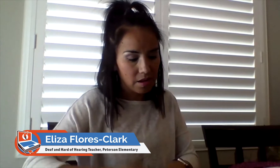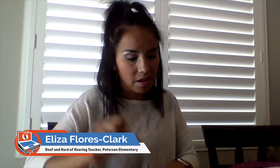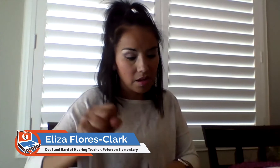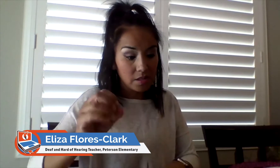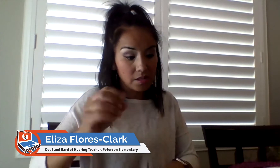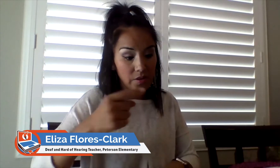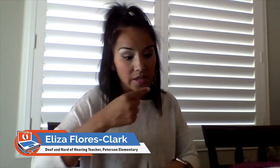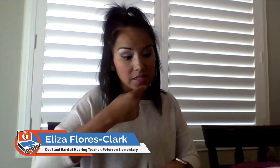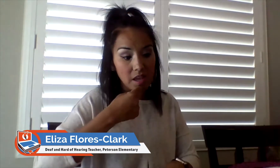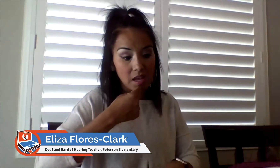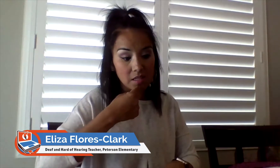So it says,